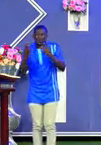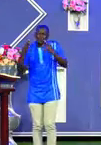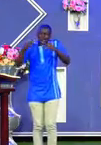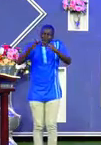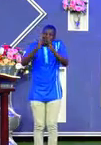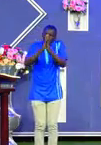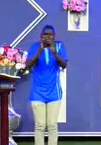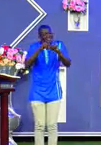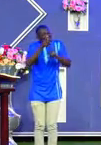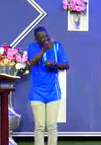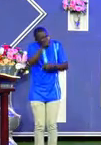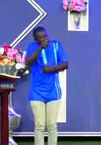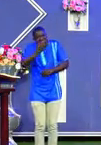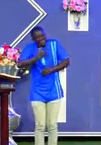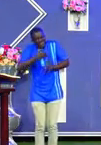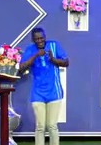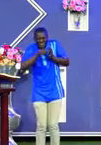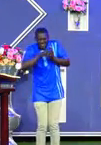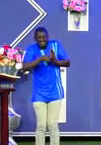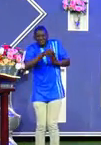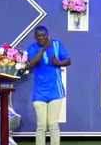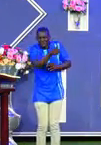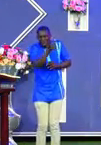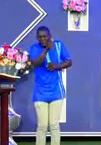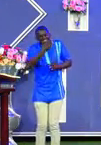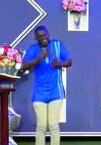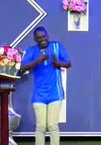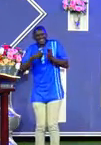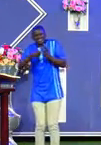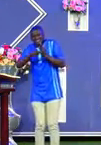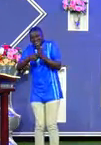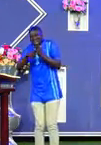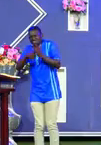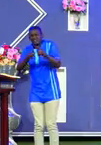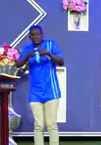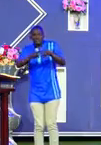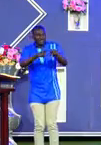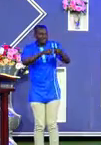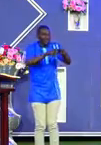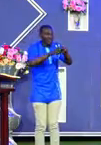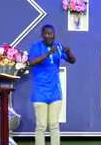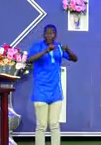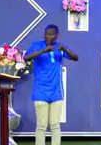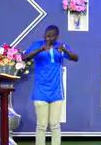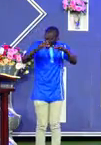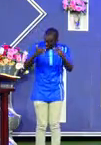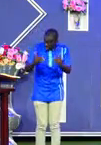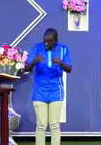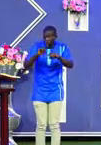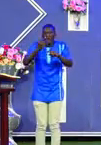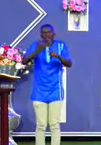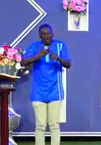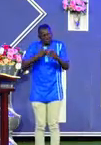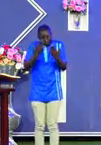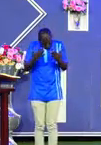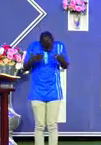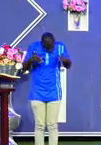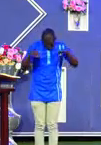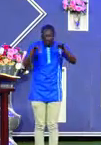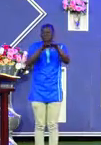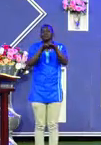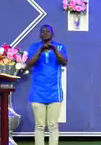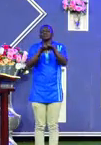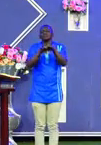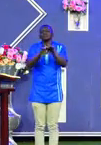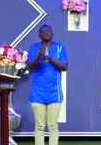alina kyasabira kirala. You know, there are times we are all gathered to pray, but everyone has their own prayer point. Naye kati tugenda kuba tuli mu one accord. But today we are going